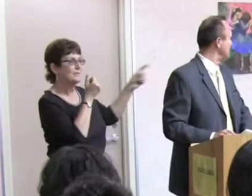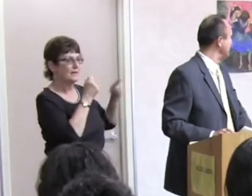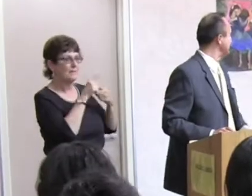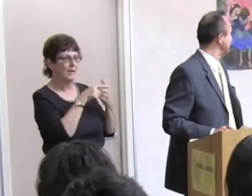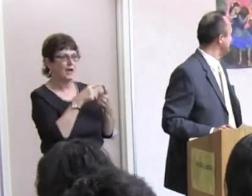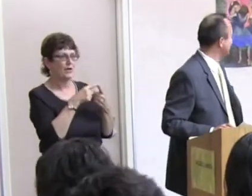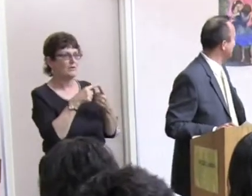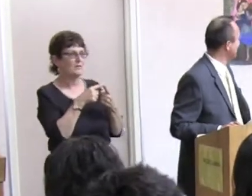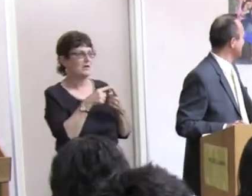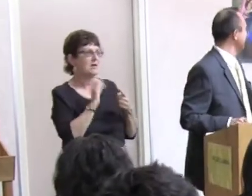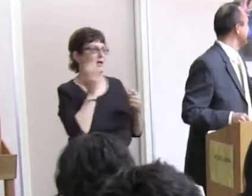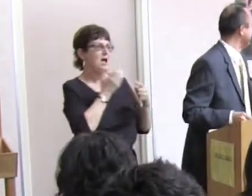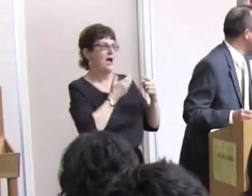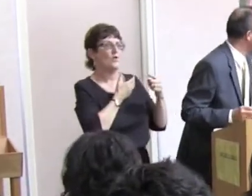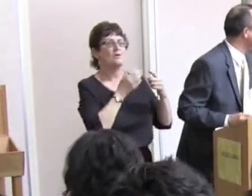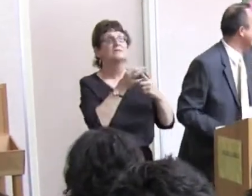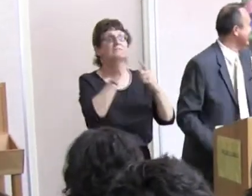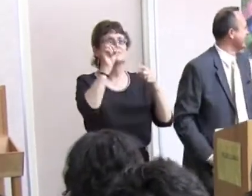needs community.